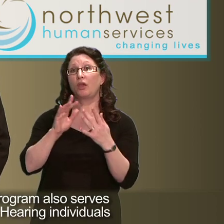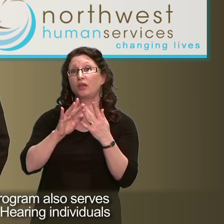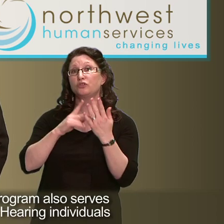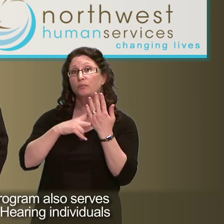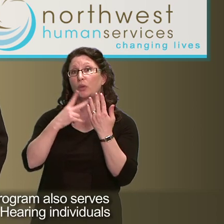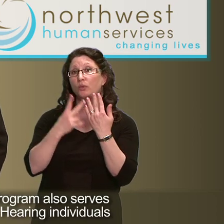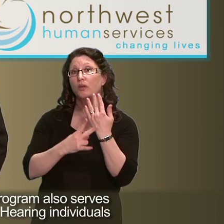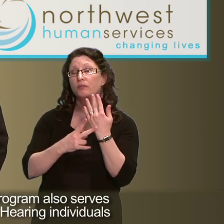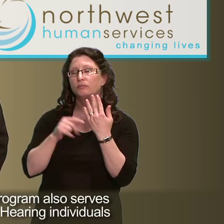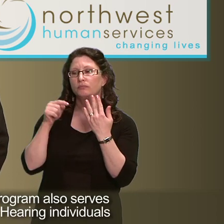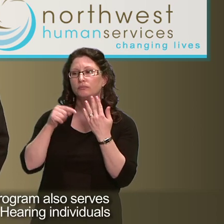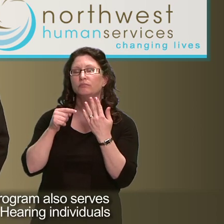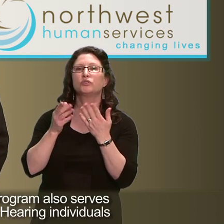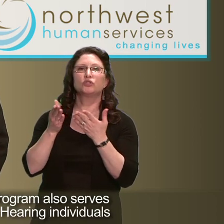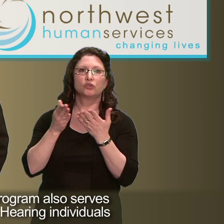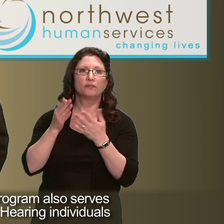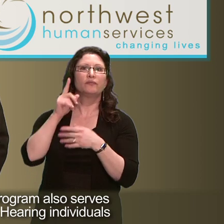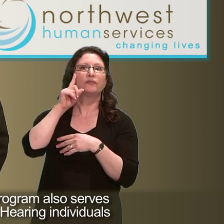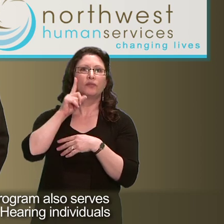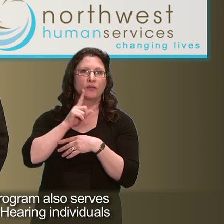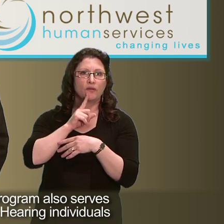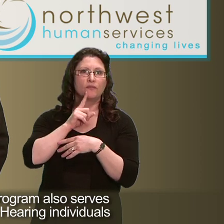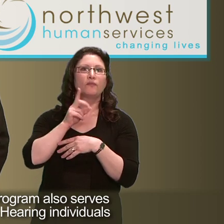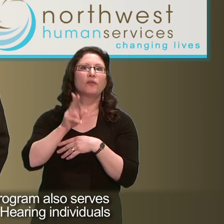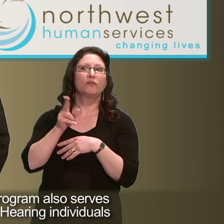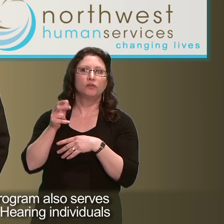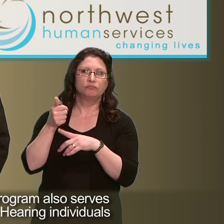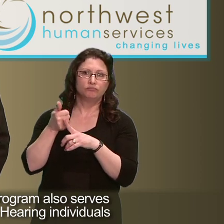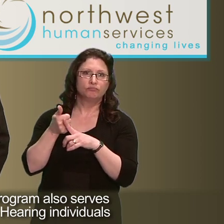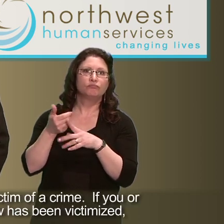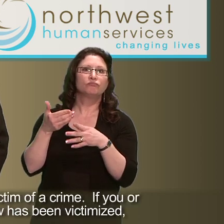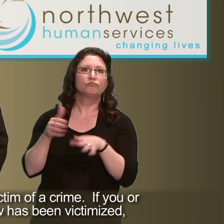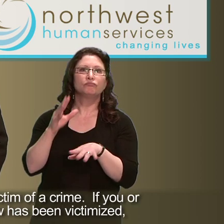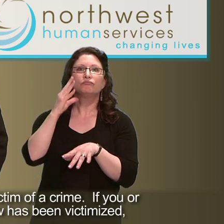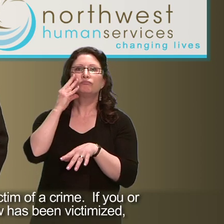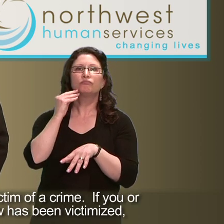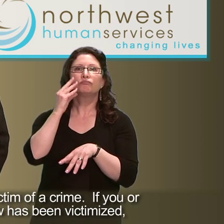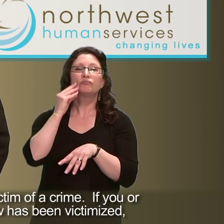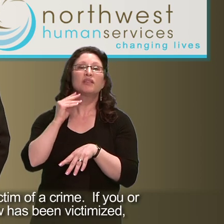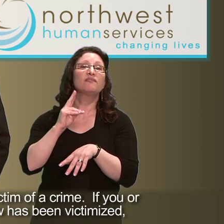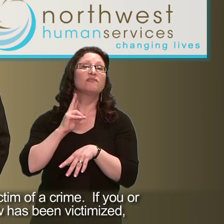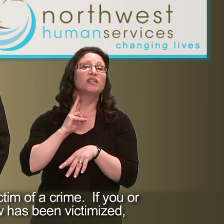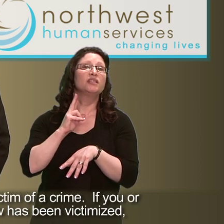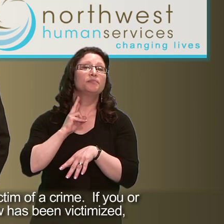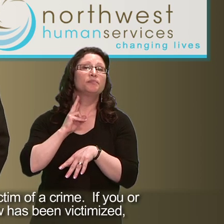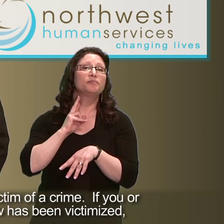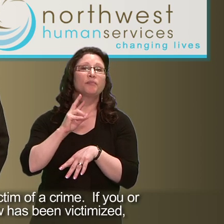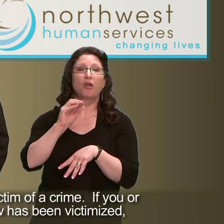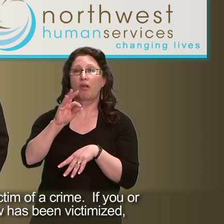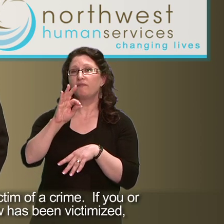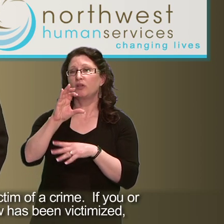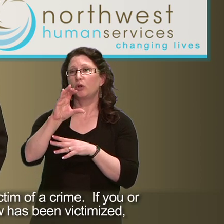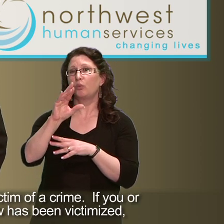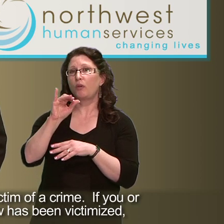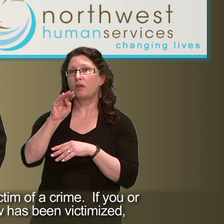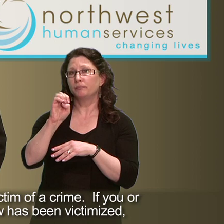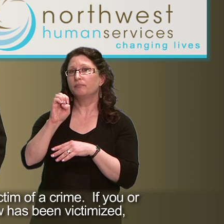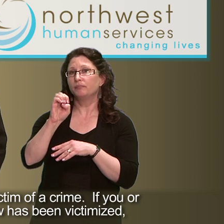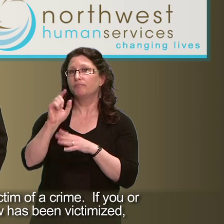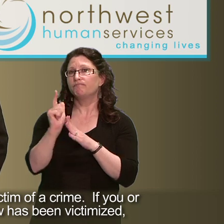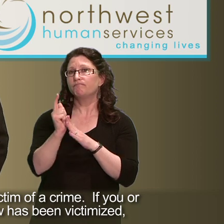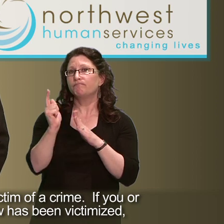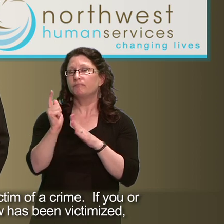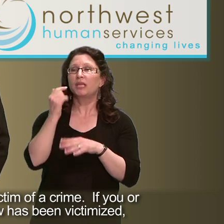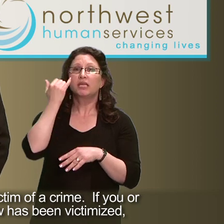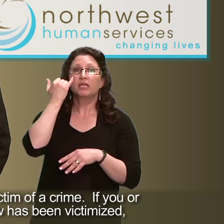The Connection Program also serves deaf and hard of hearing individuals who have been the victim of a crime.